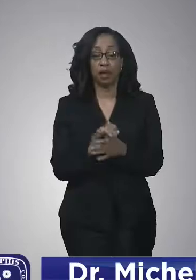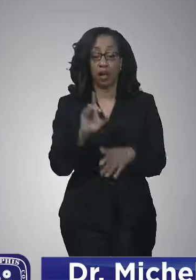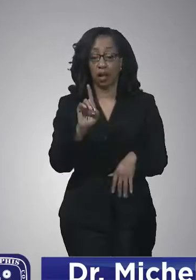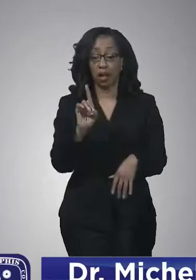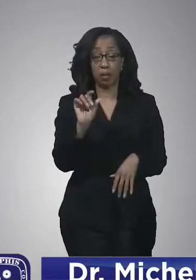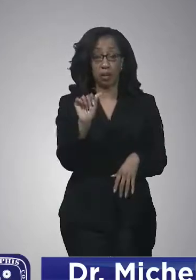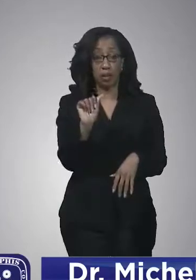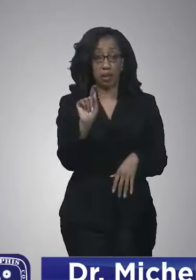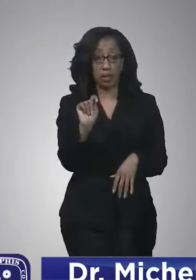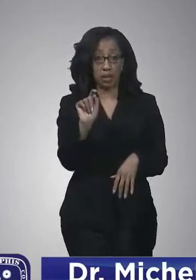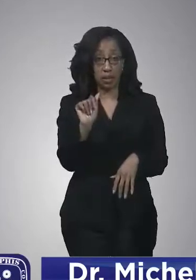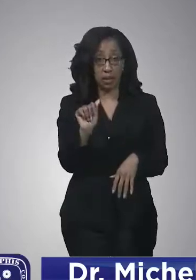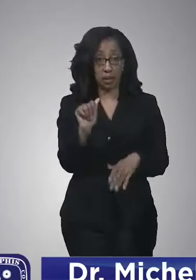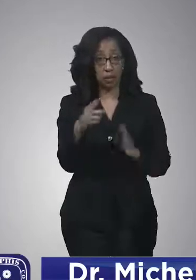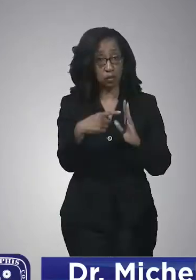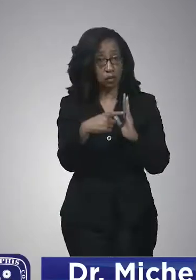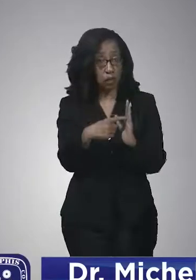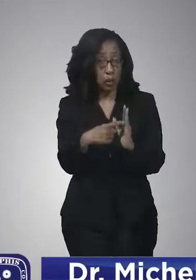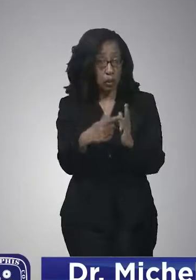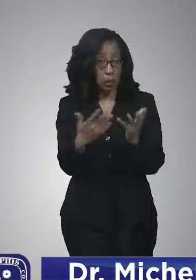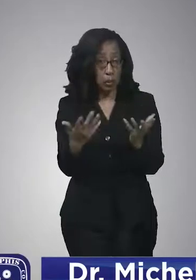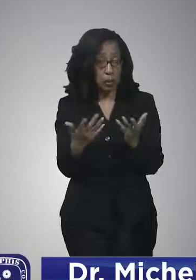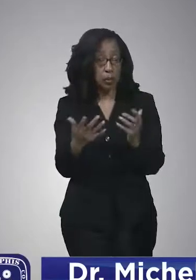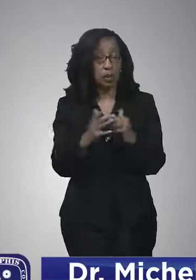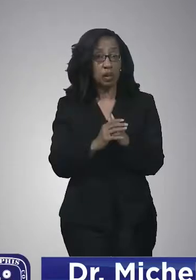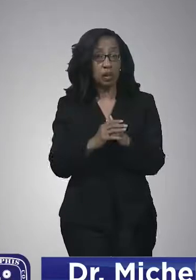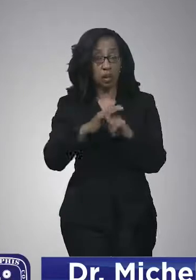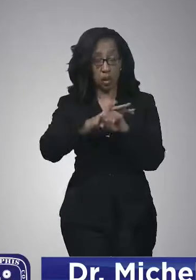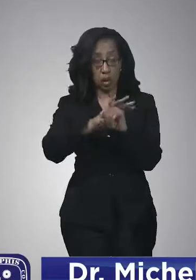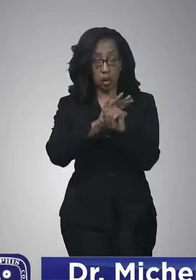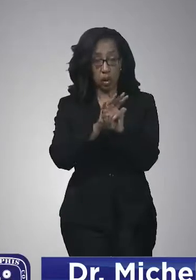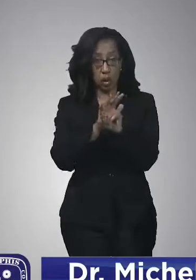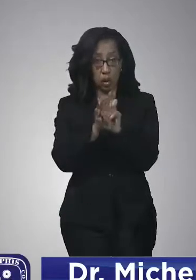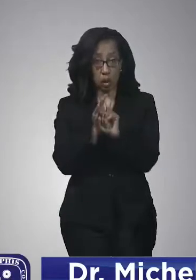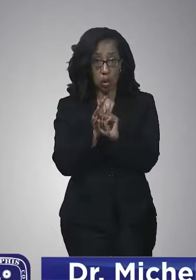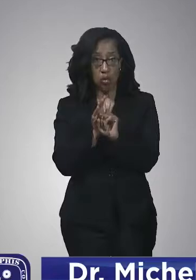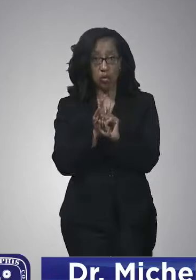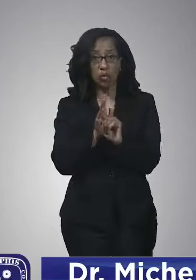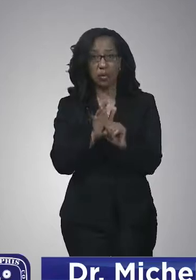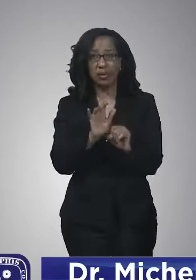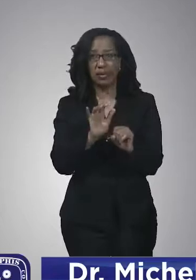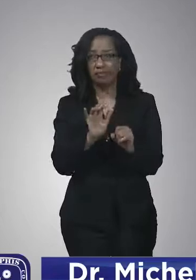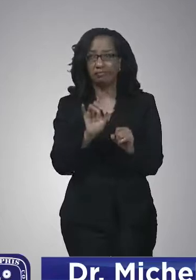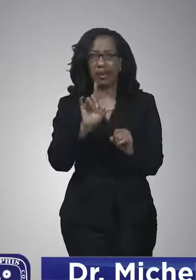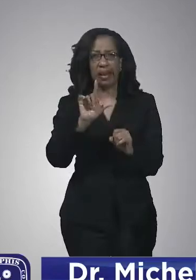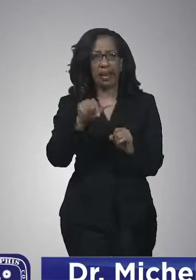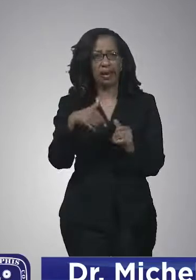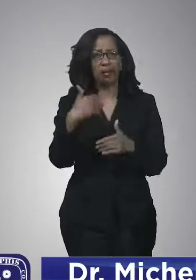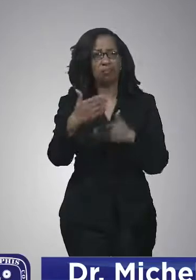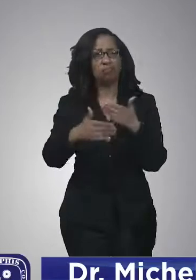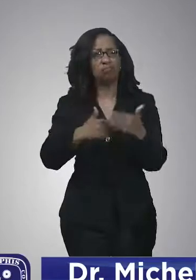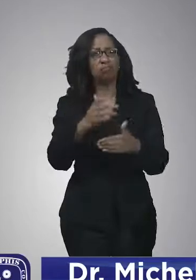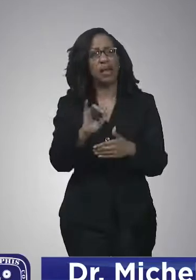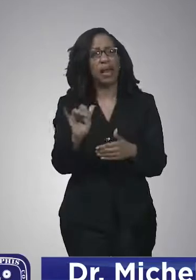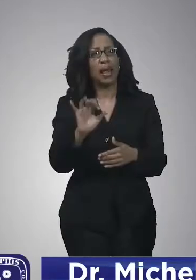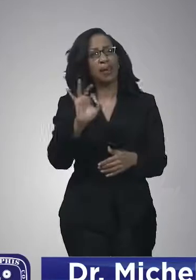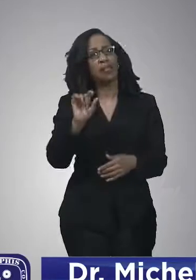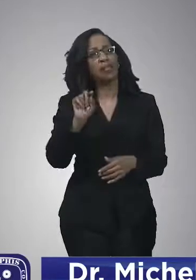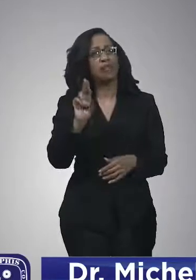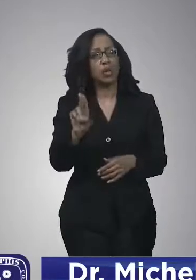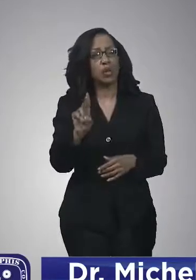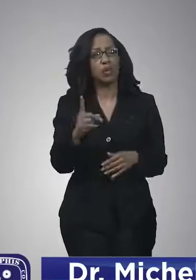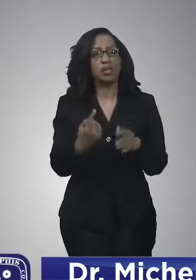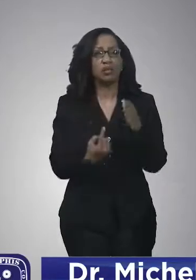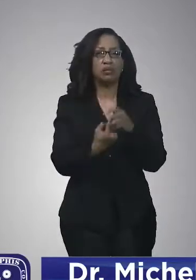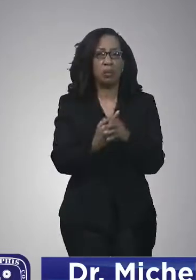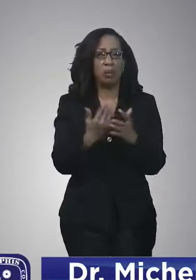us toward COVID eventually being a lot like the flu, where it would be seasonal, we would